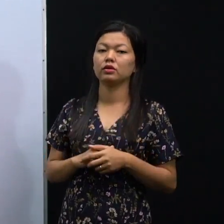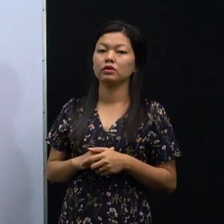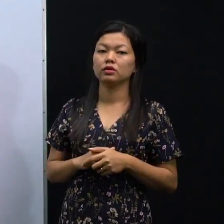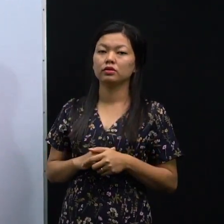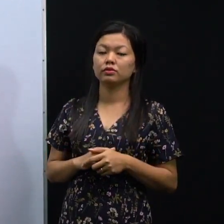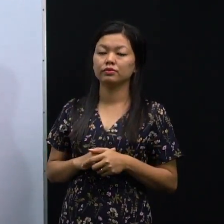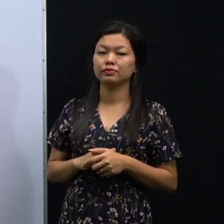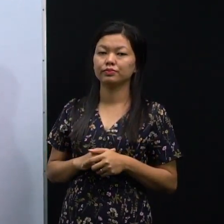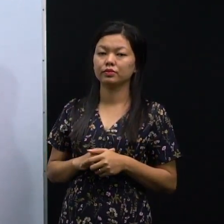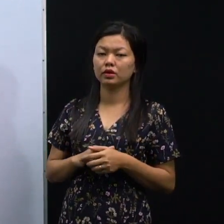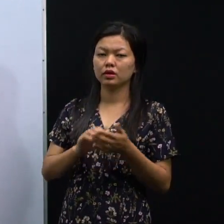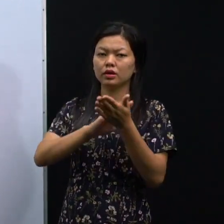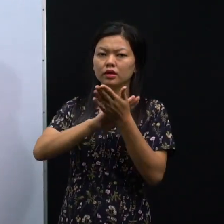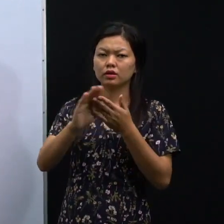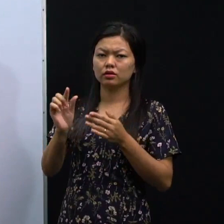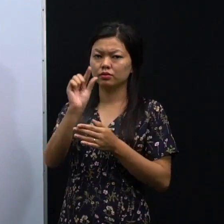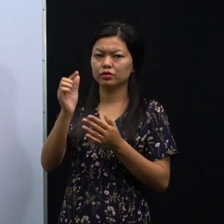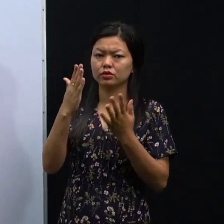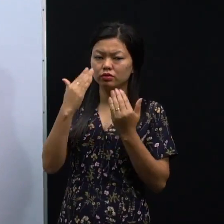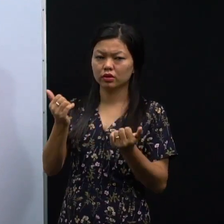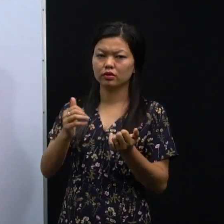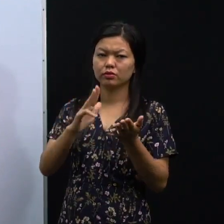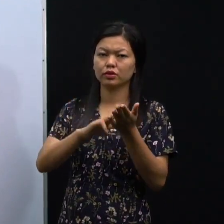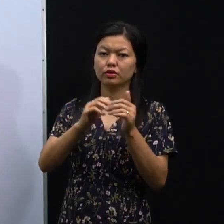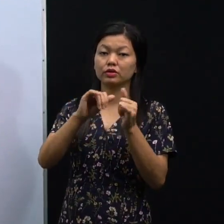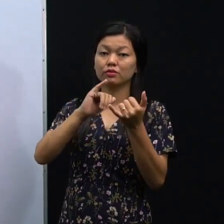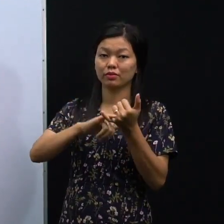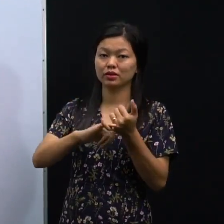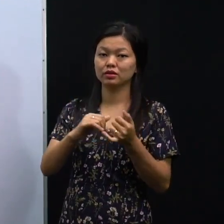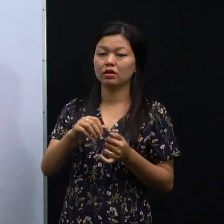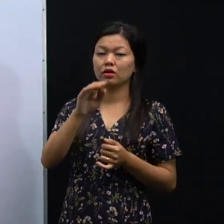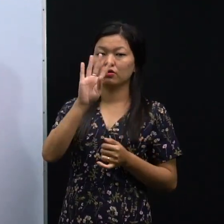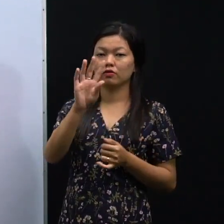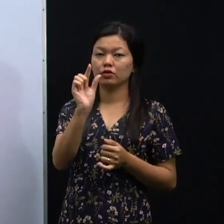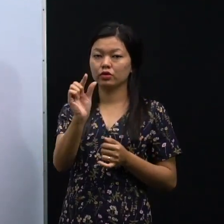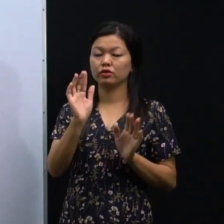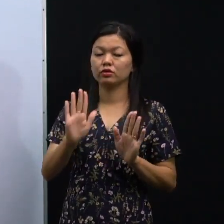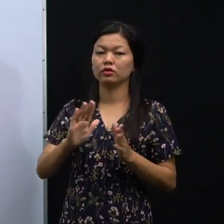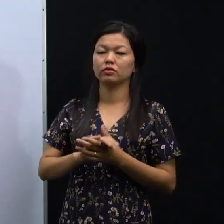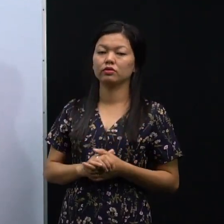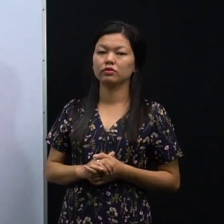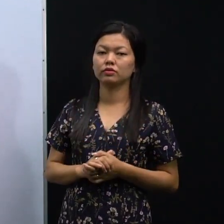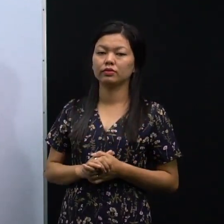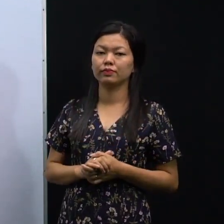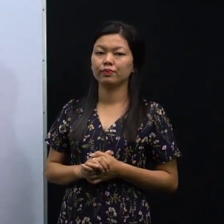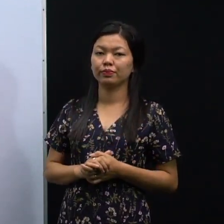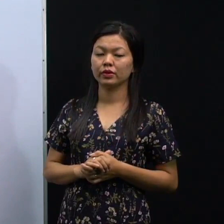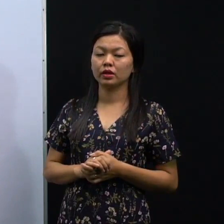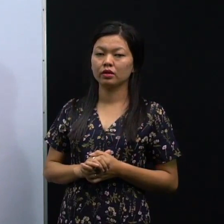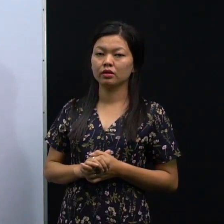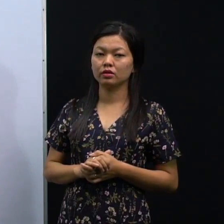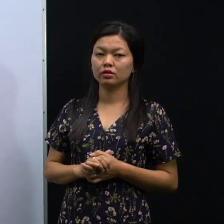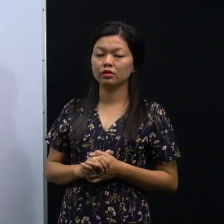helium, because helium has an atomic mass of 4U, right? So he took an alpha particle, that is helium ions,